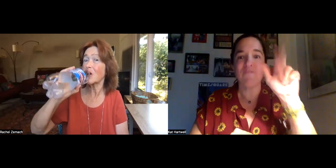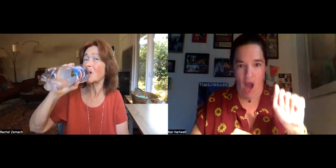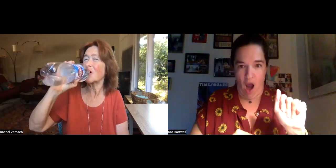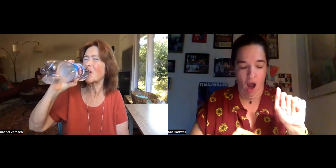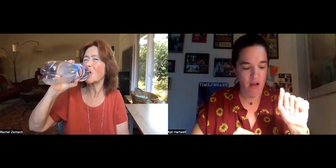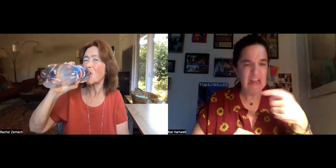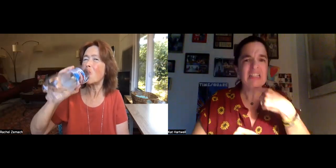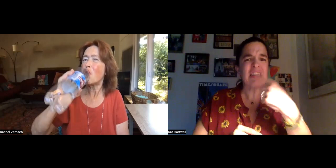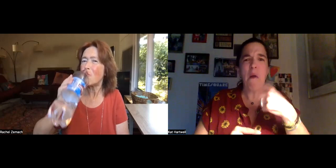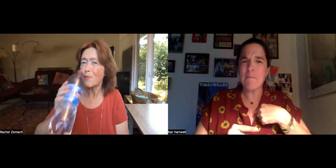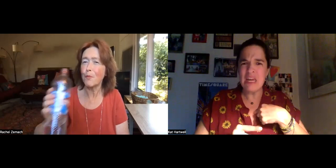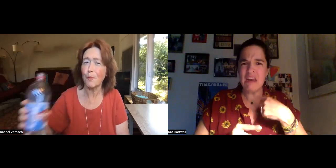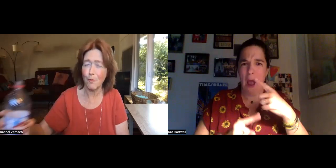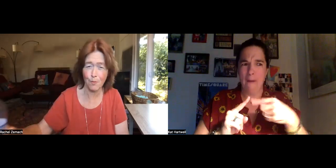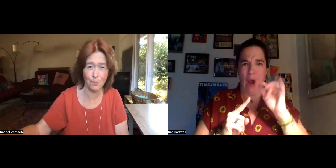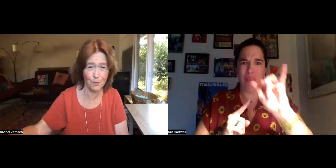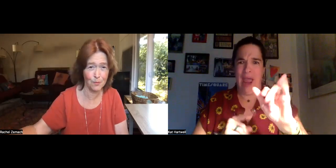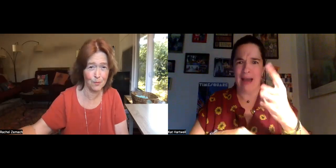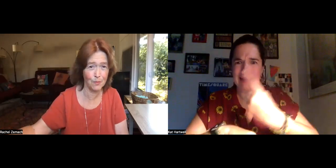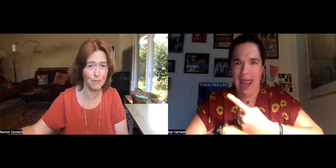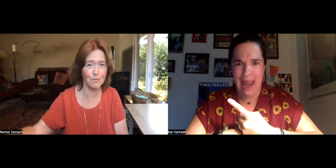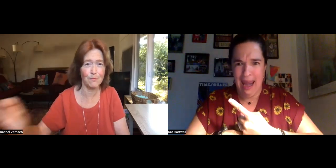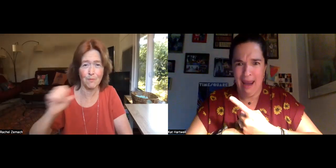Minerva. Tell me about that day.